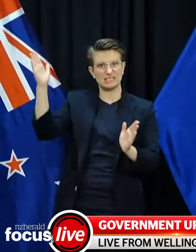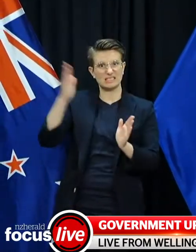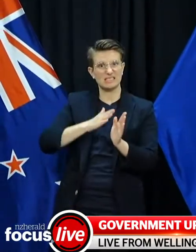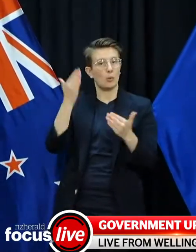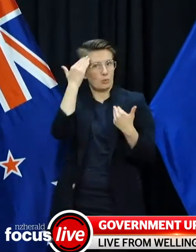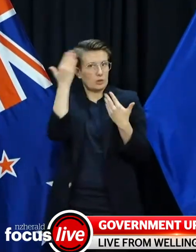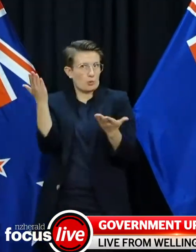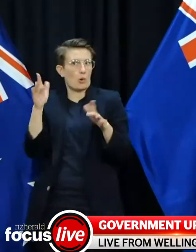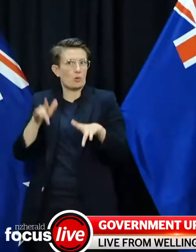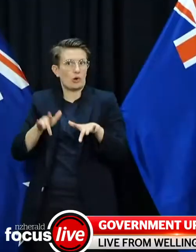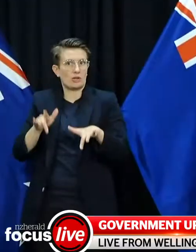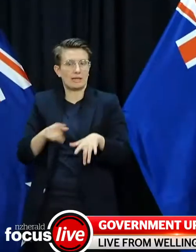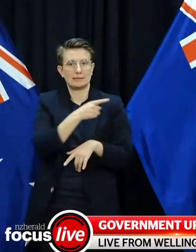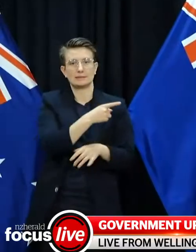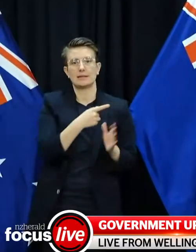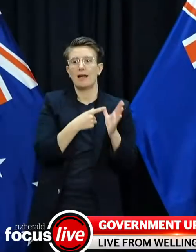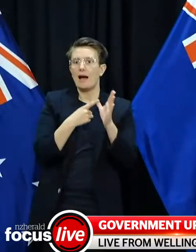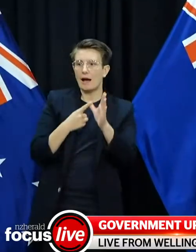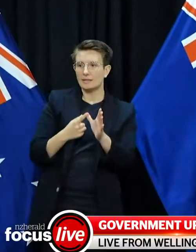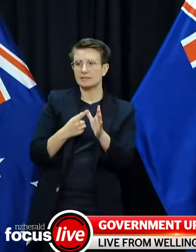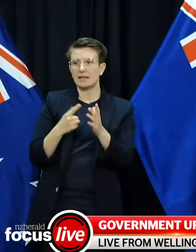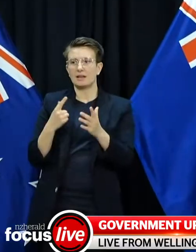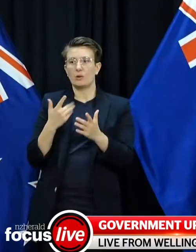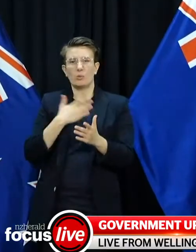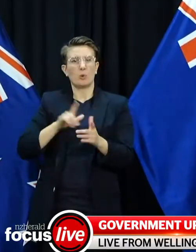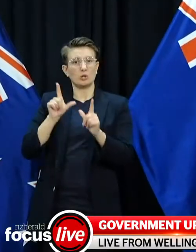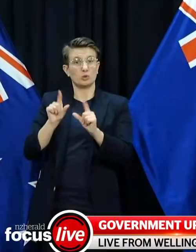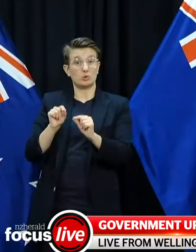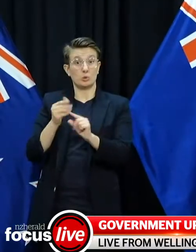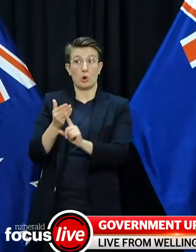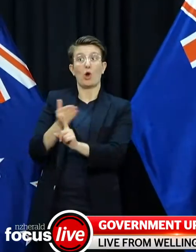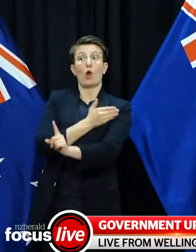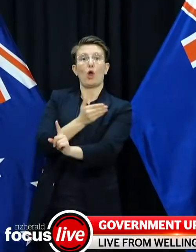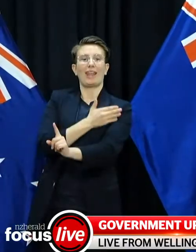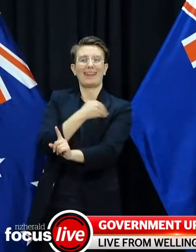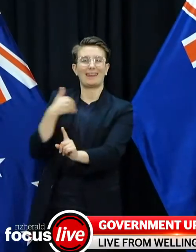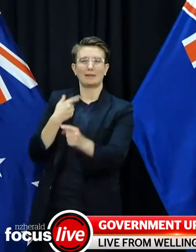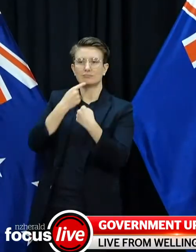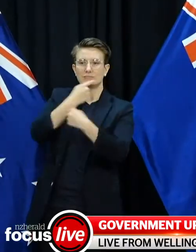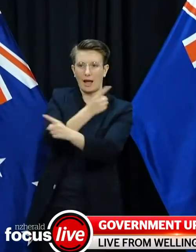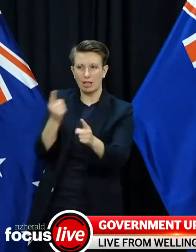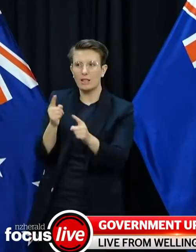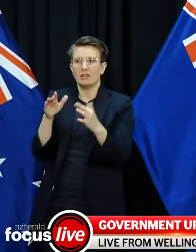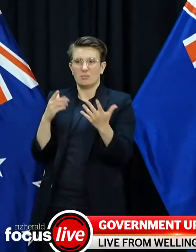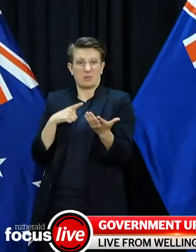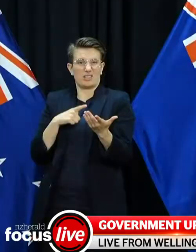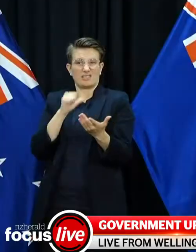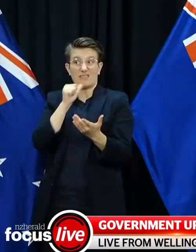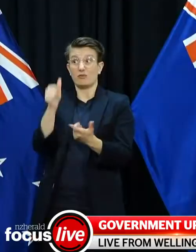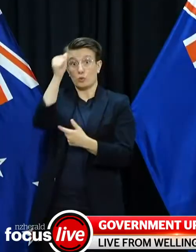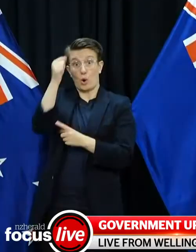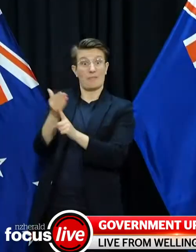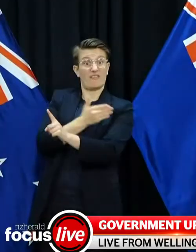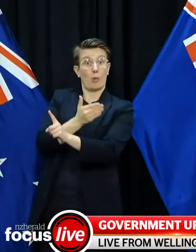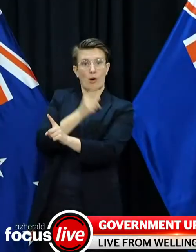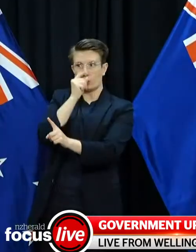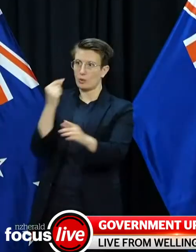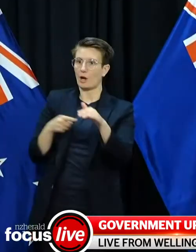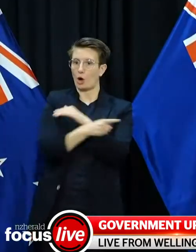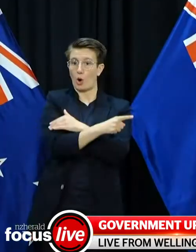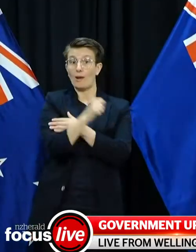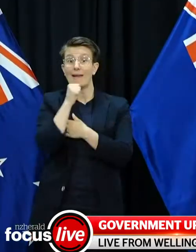better prepared we are to make sure that people stay safe. So what we do in a response like this is we use the earliest available data to